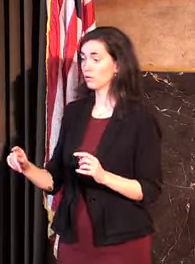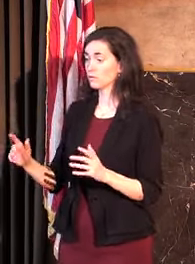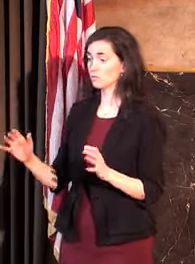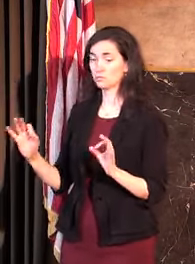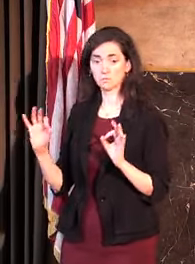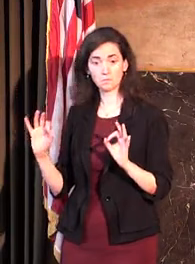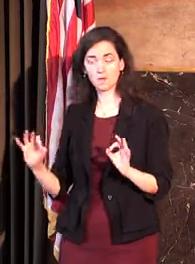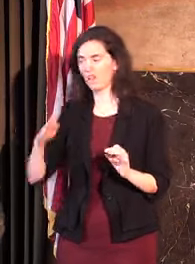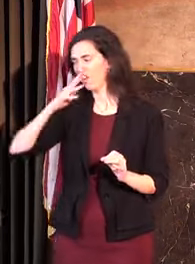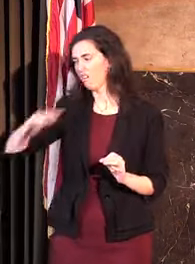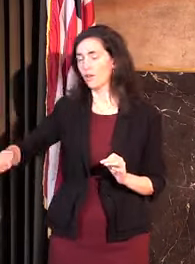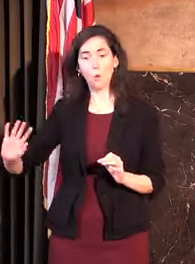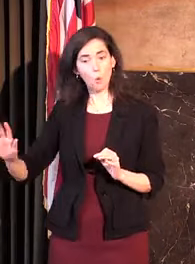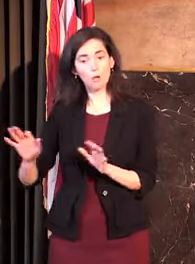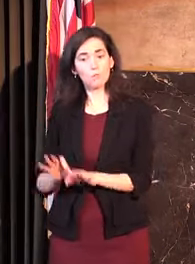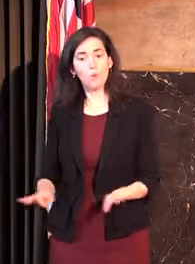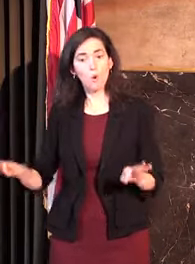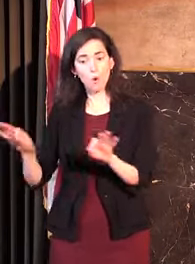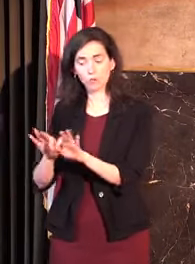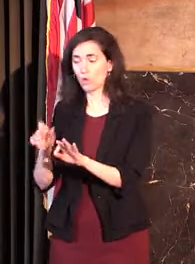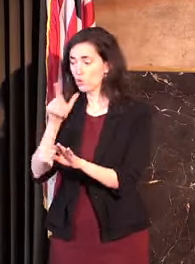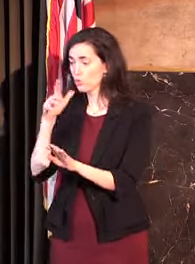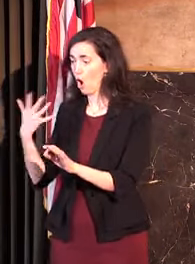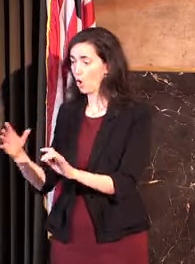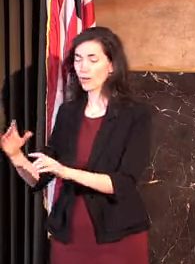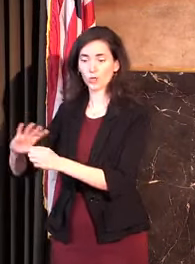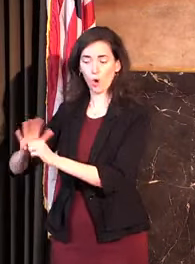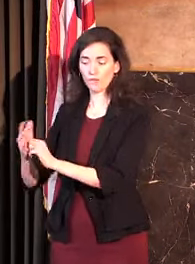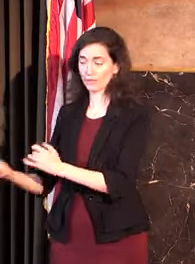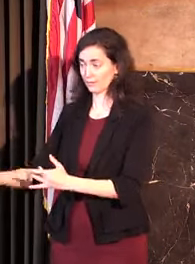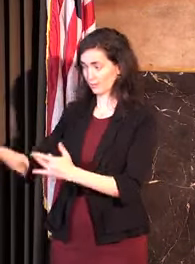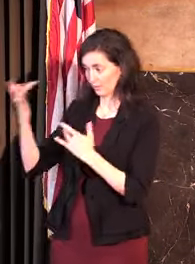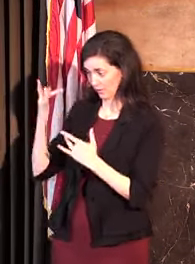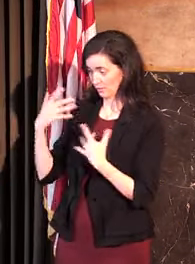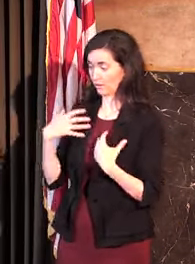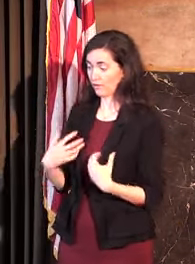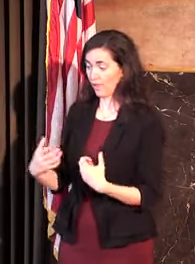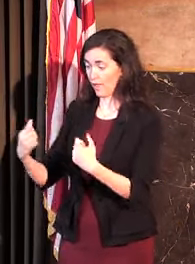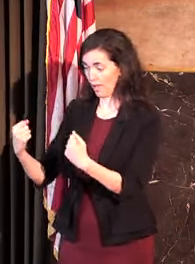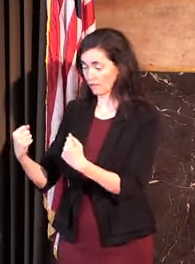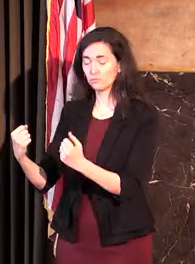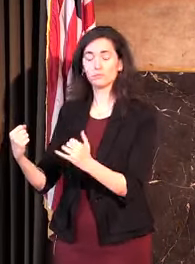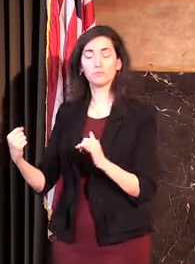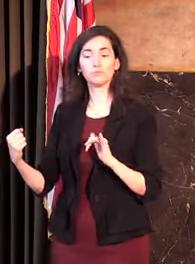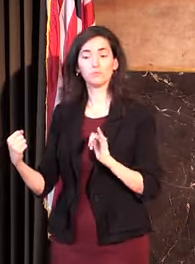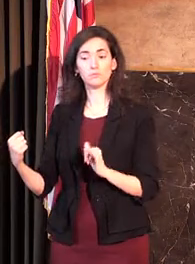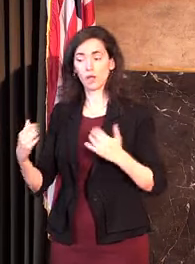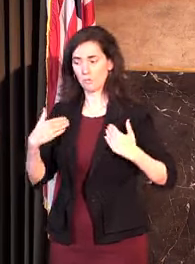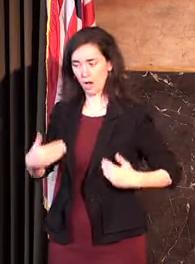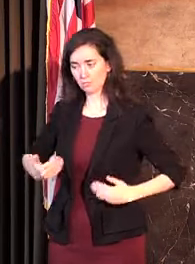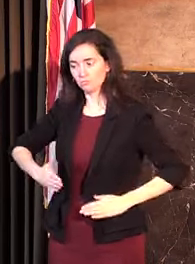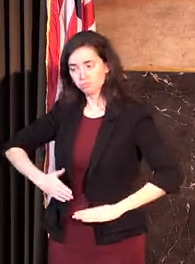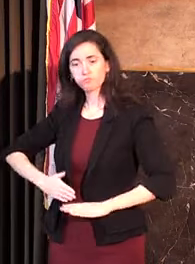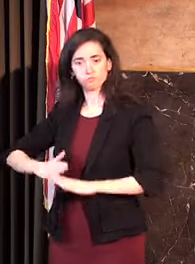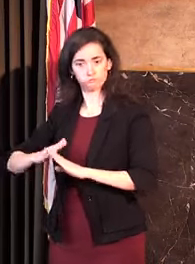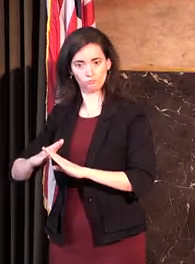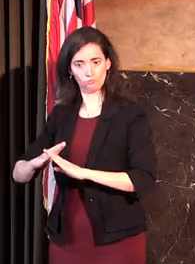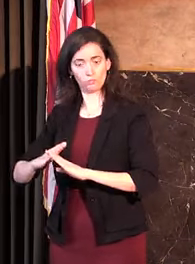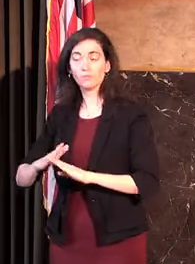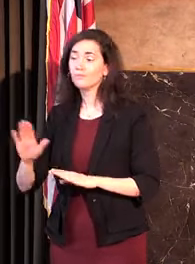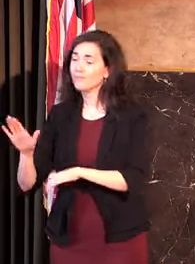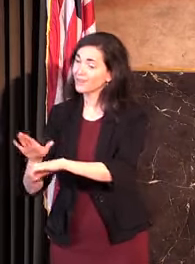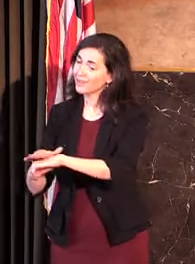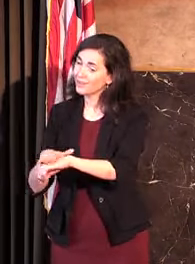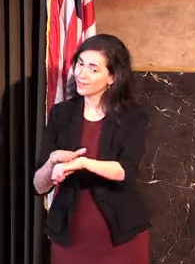wholesale disregarded. What we do know is that if you have been exposed to COVID in the past, your protection